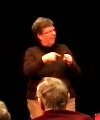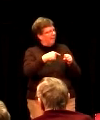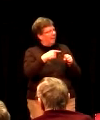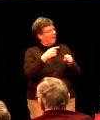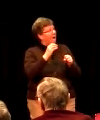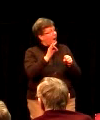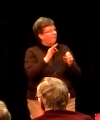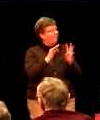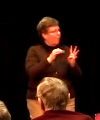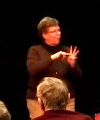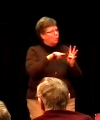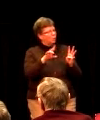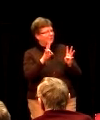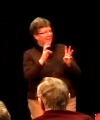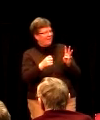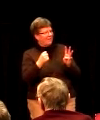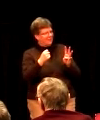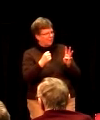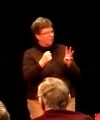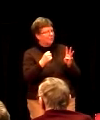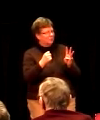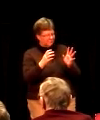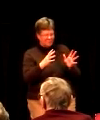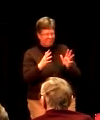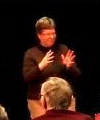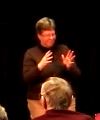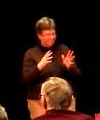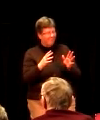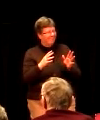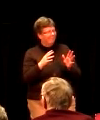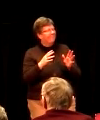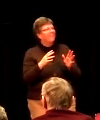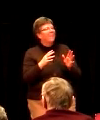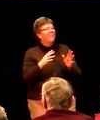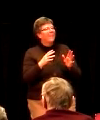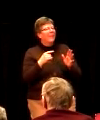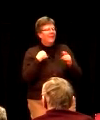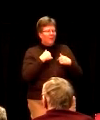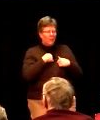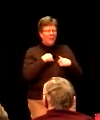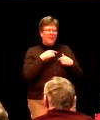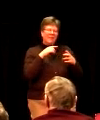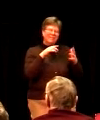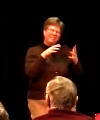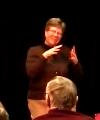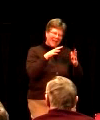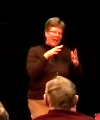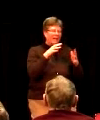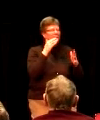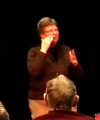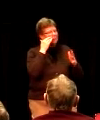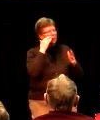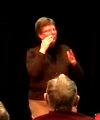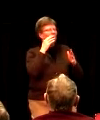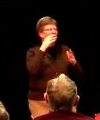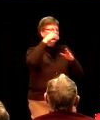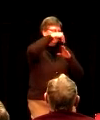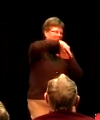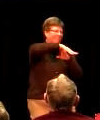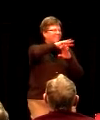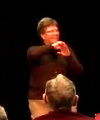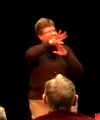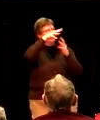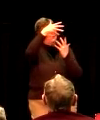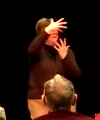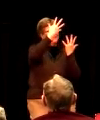years later, we started identifying these other oscillations. And in some cases, we had sort of known that they were there, but we